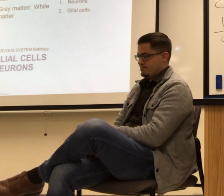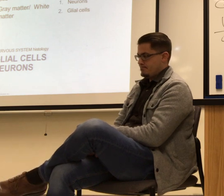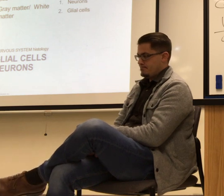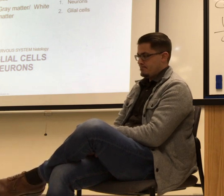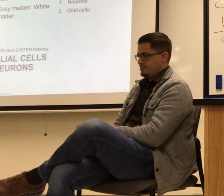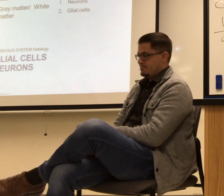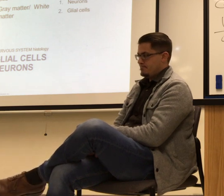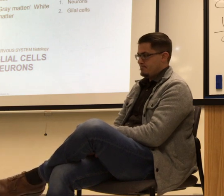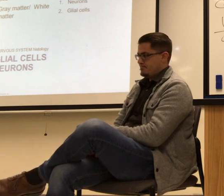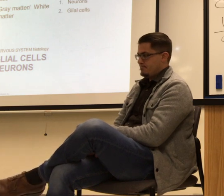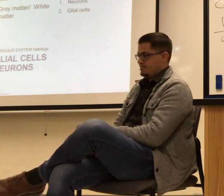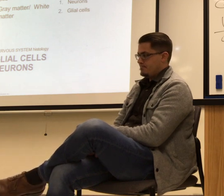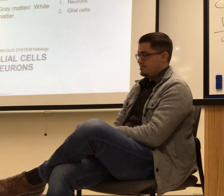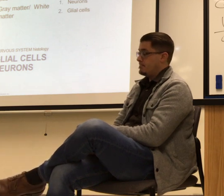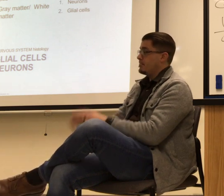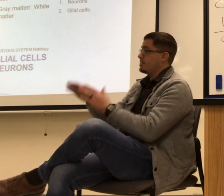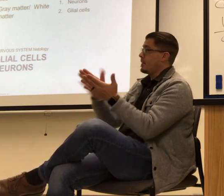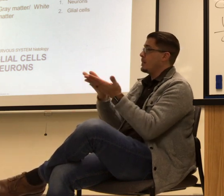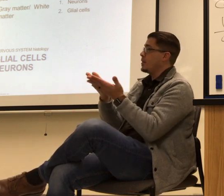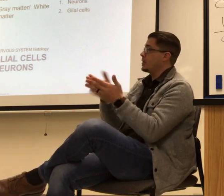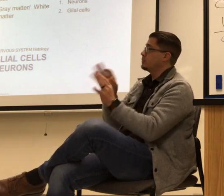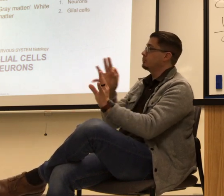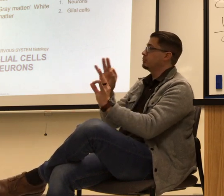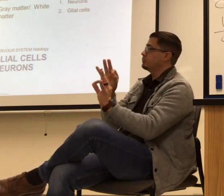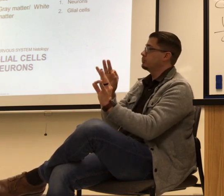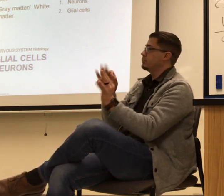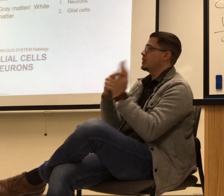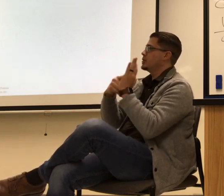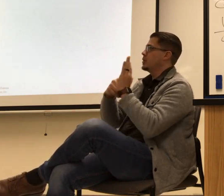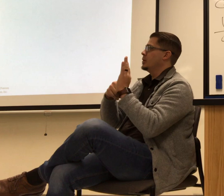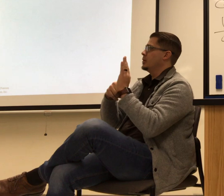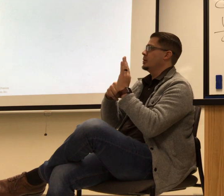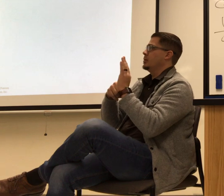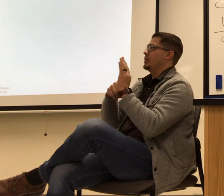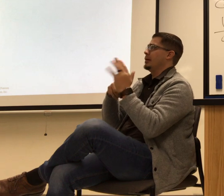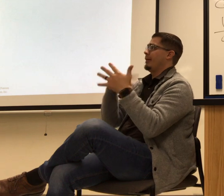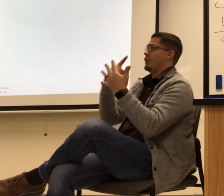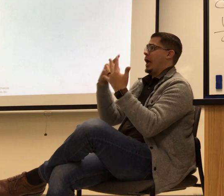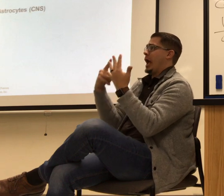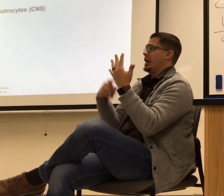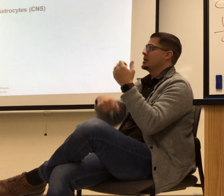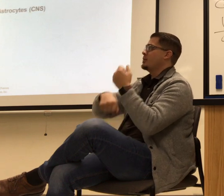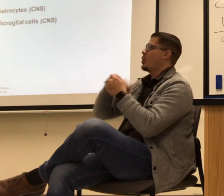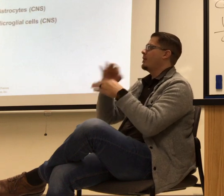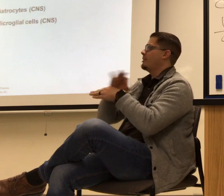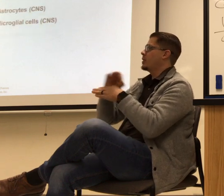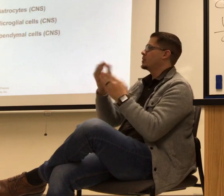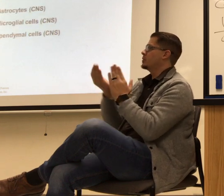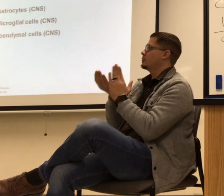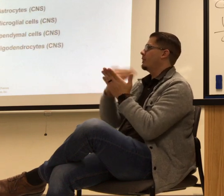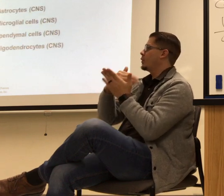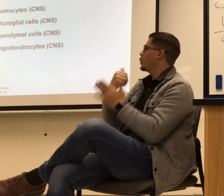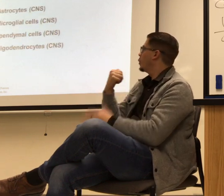Book does a good job of outlining the variety of supportive functions. So just to go through them,